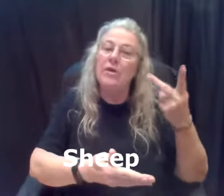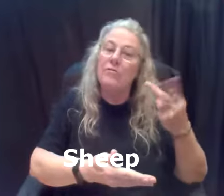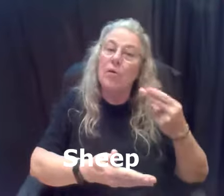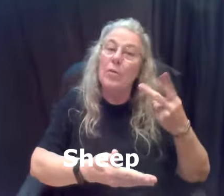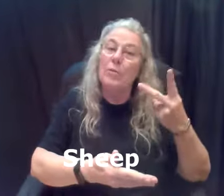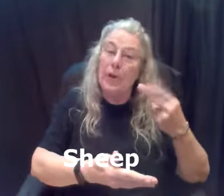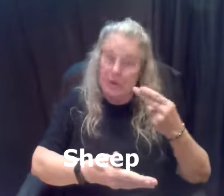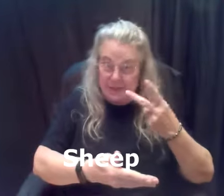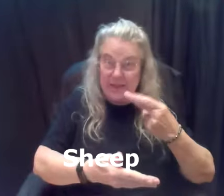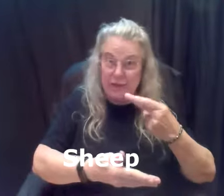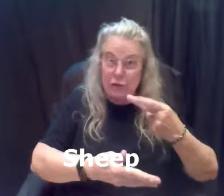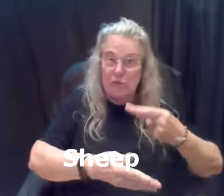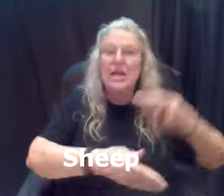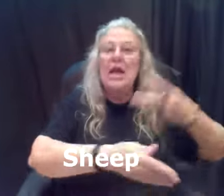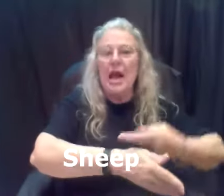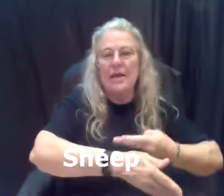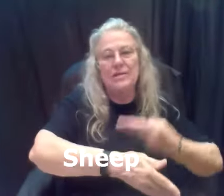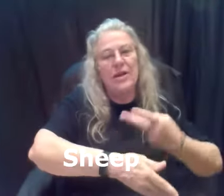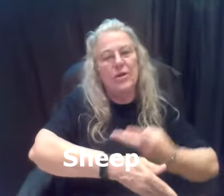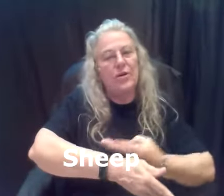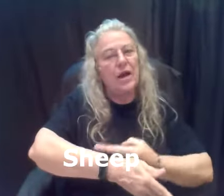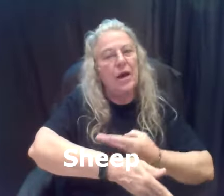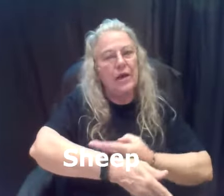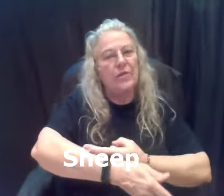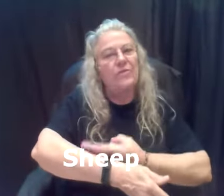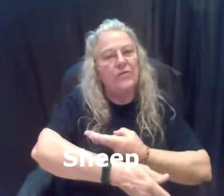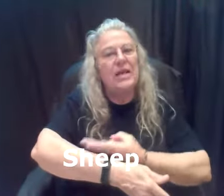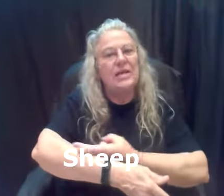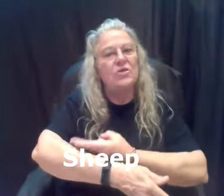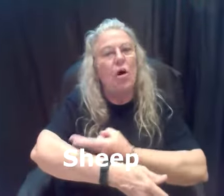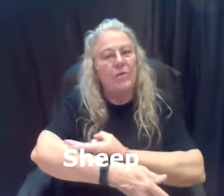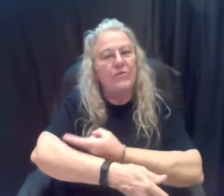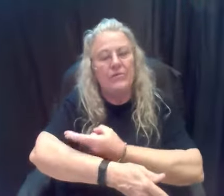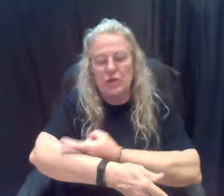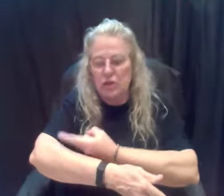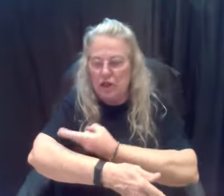form a pair of scissors, and it's like you're cutting the fleece off of the sheep.